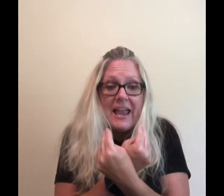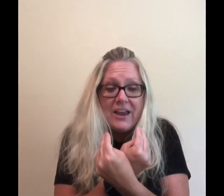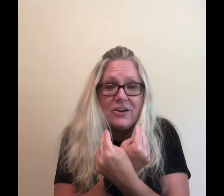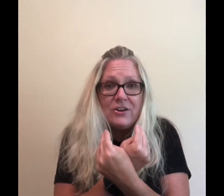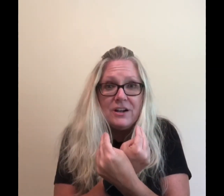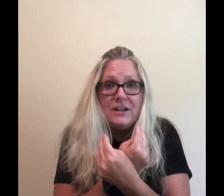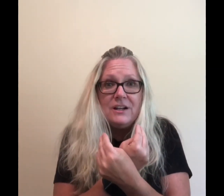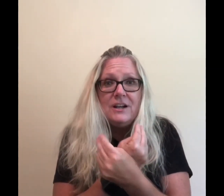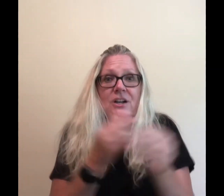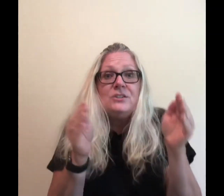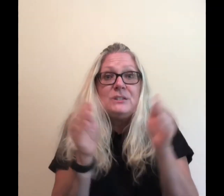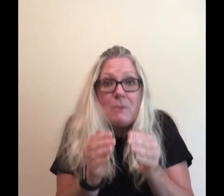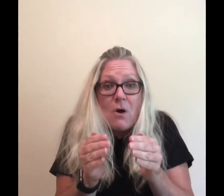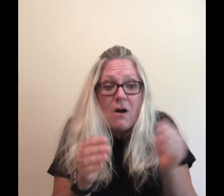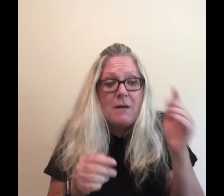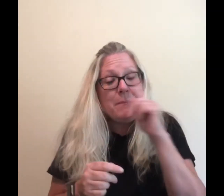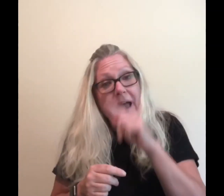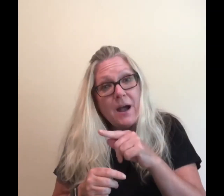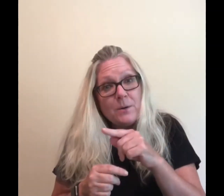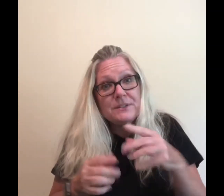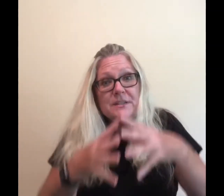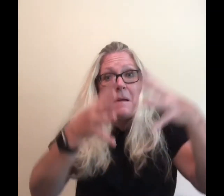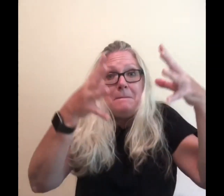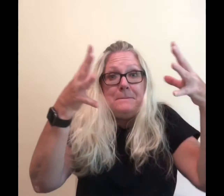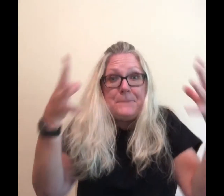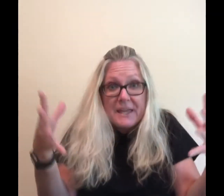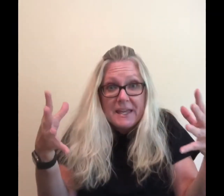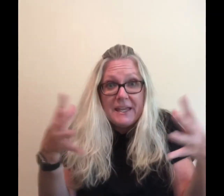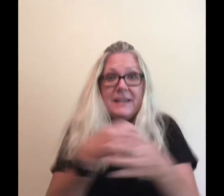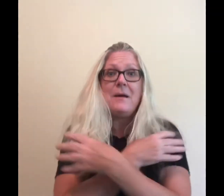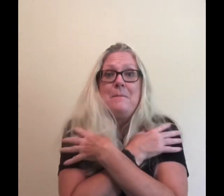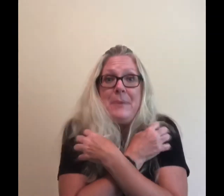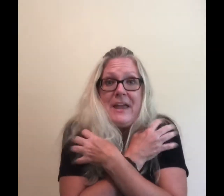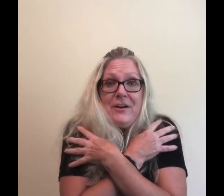hare. Small mouse, big bear.